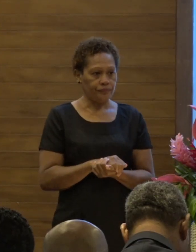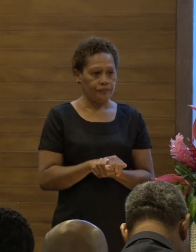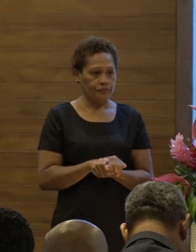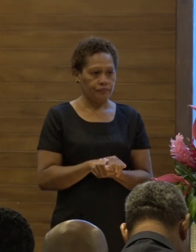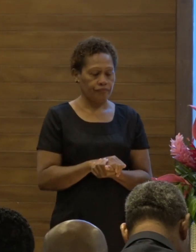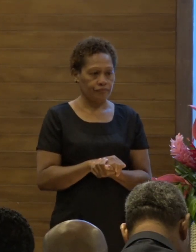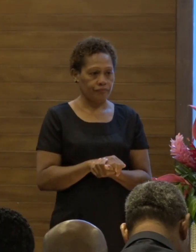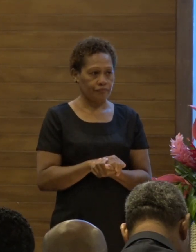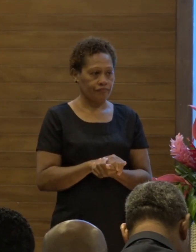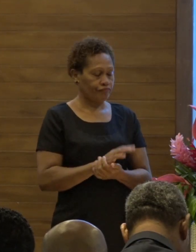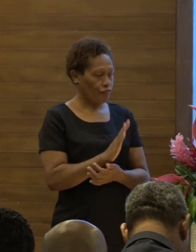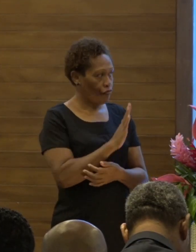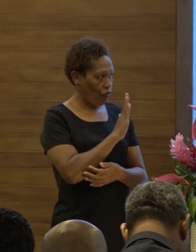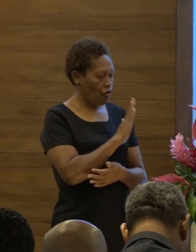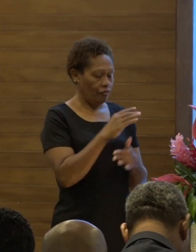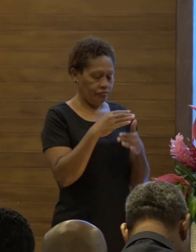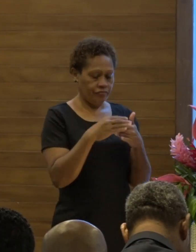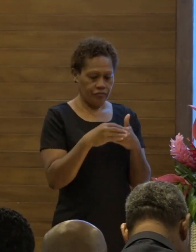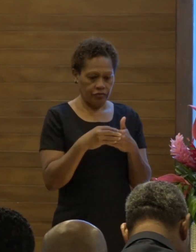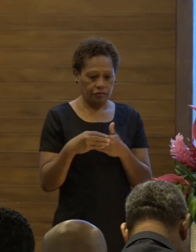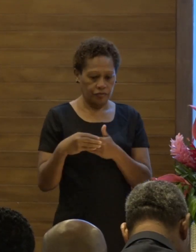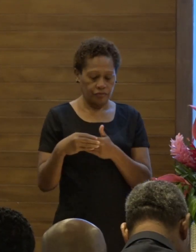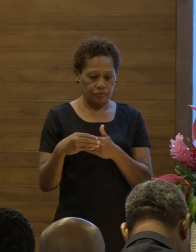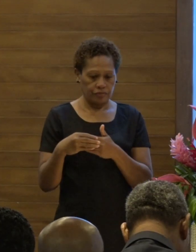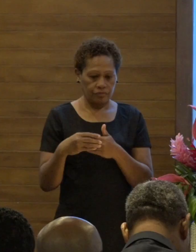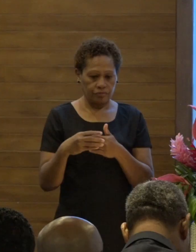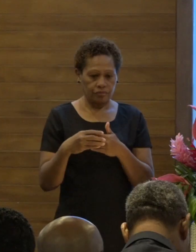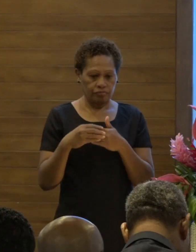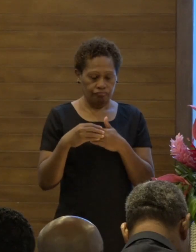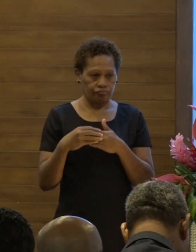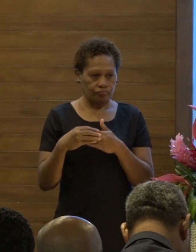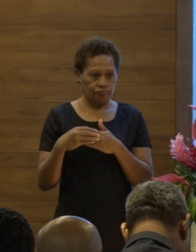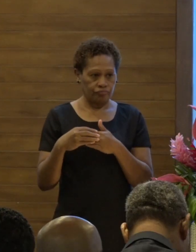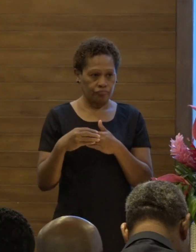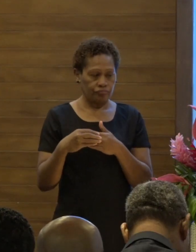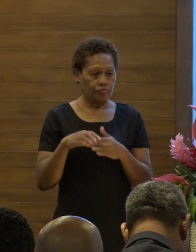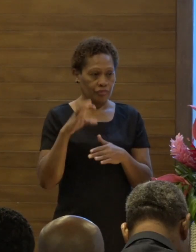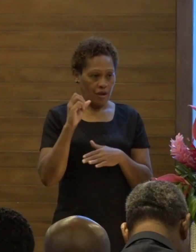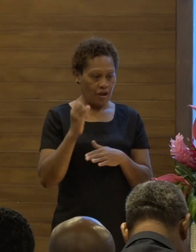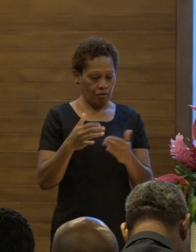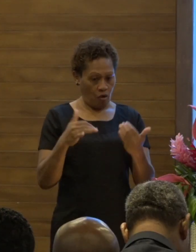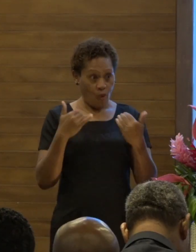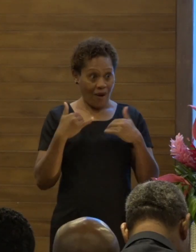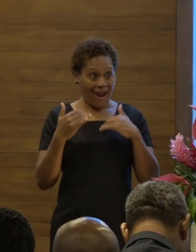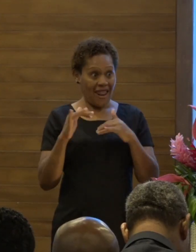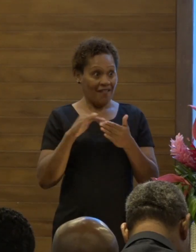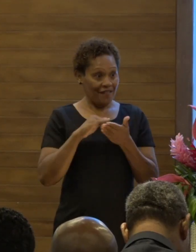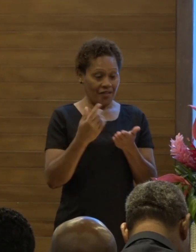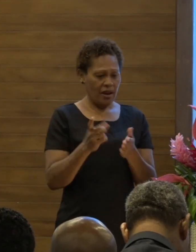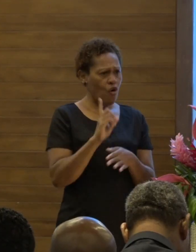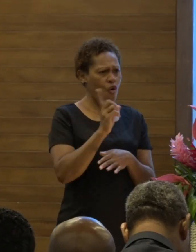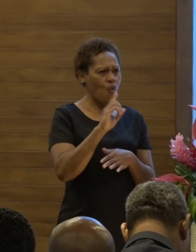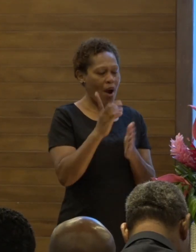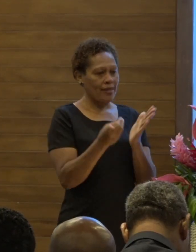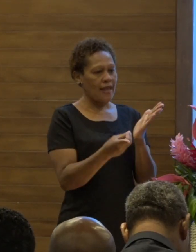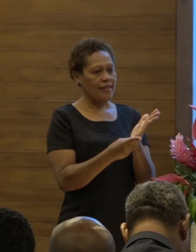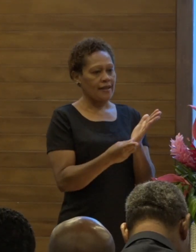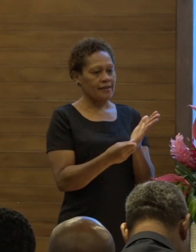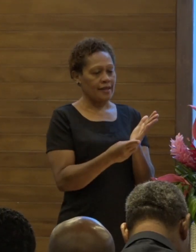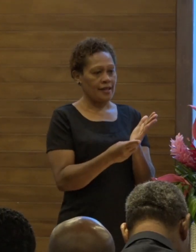Your leadership ensures that we leap forward into the digital age, no citizens left